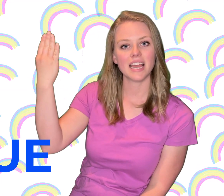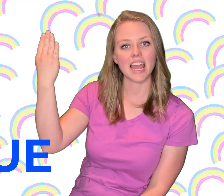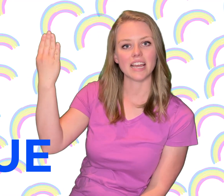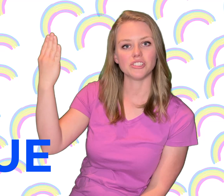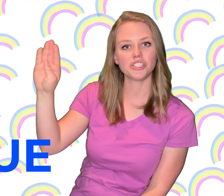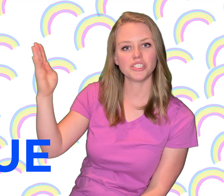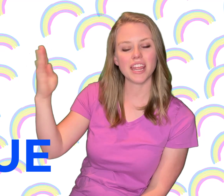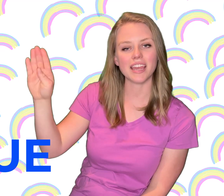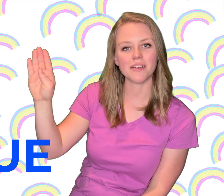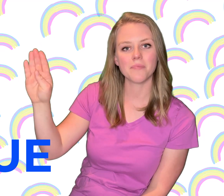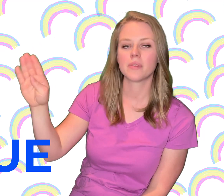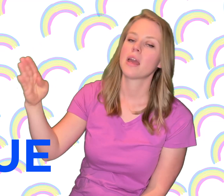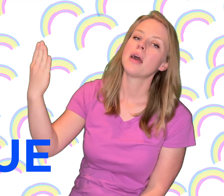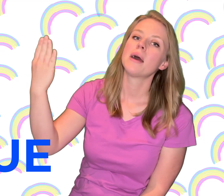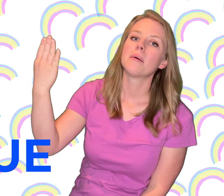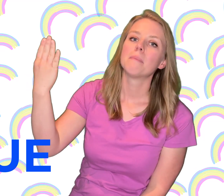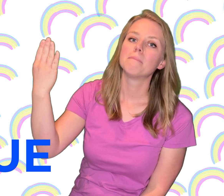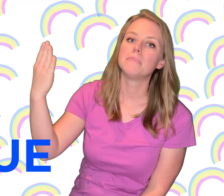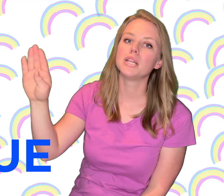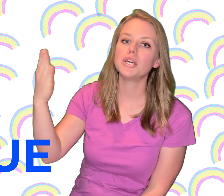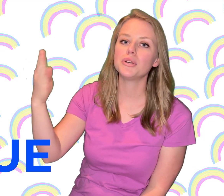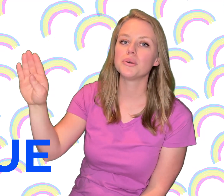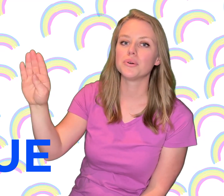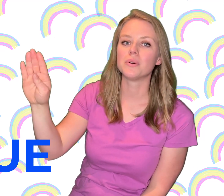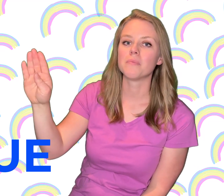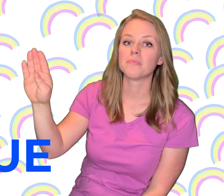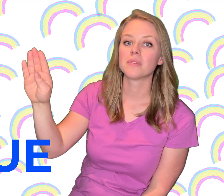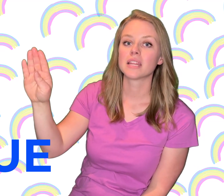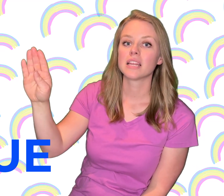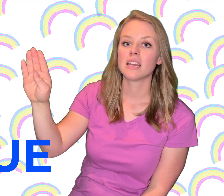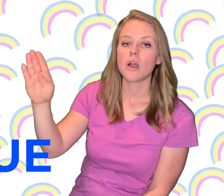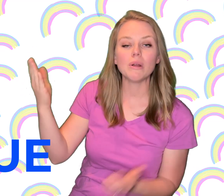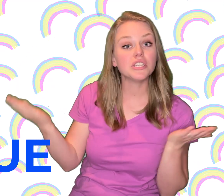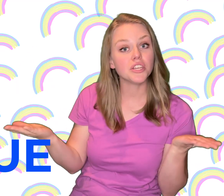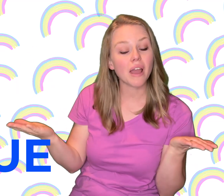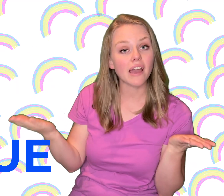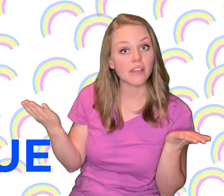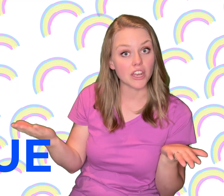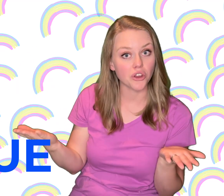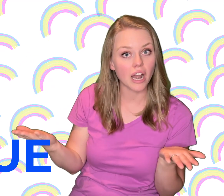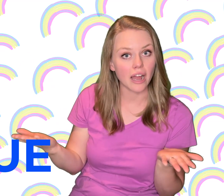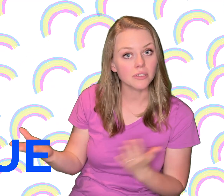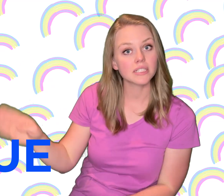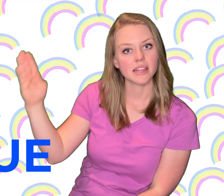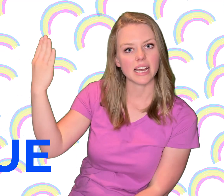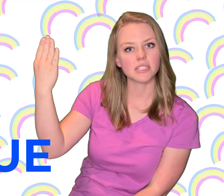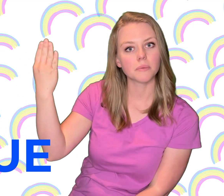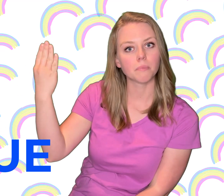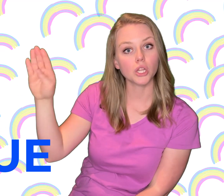and shake it. Blue. What do you have in your house that's